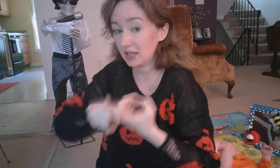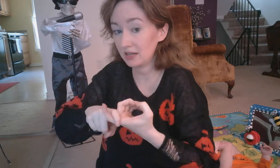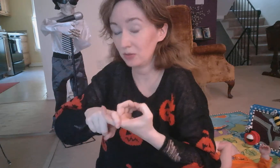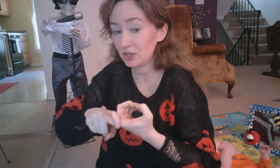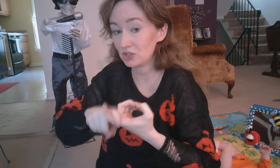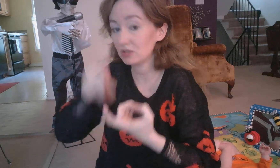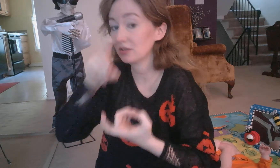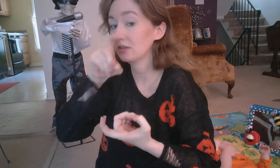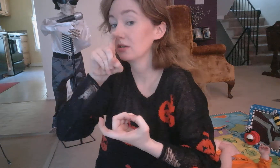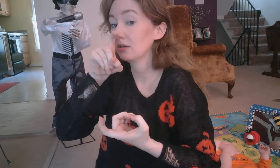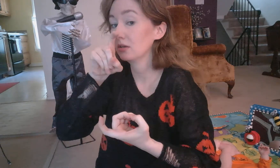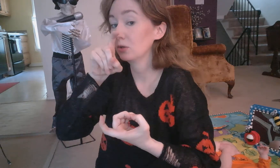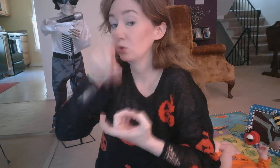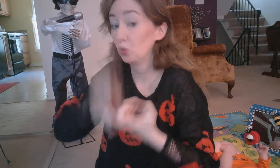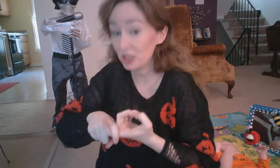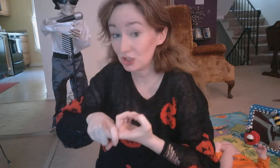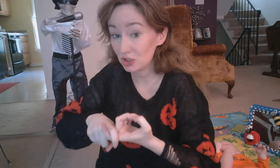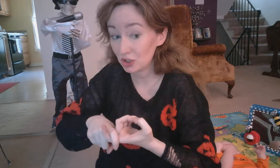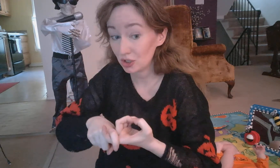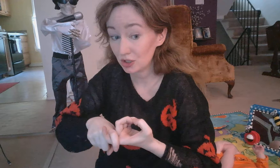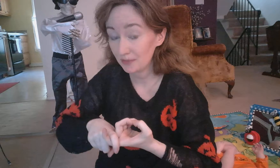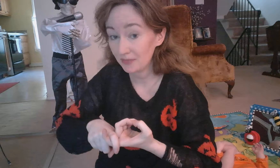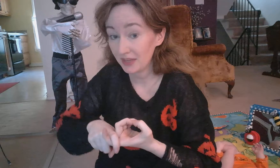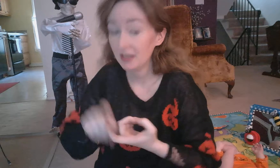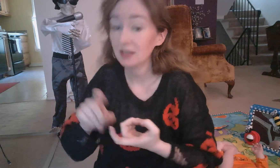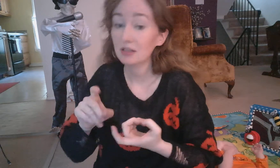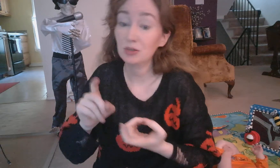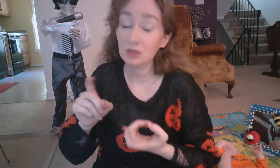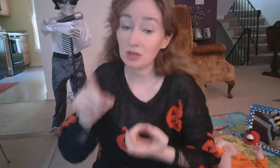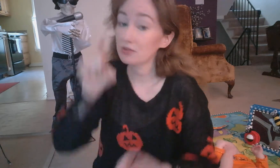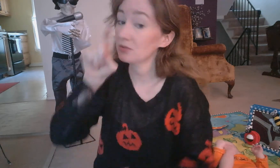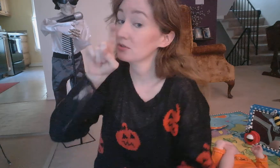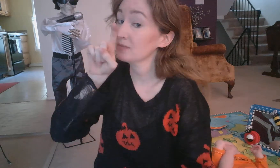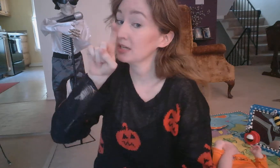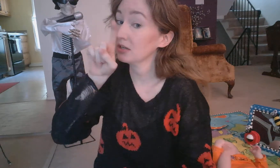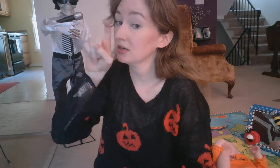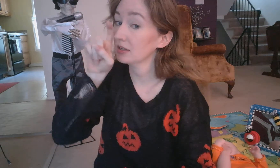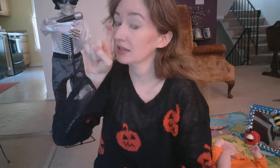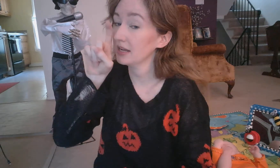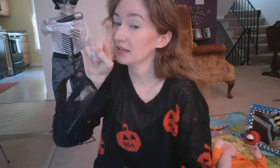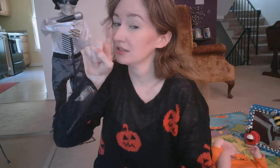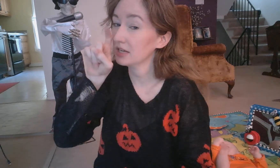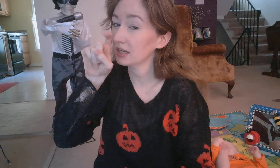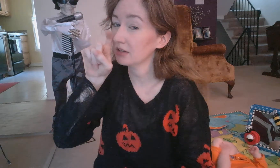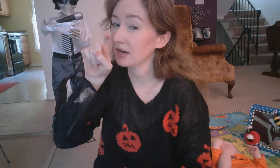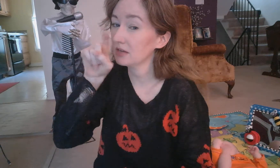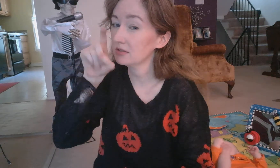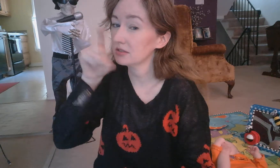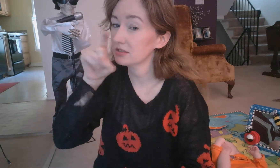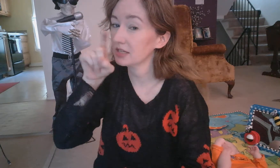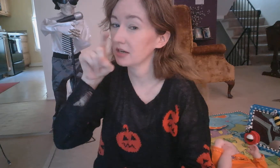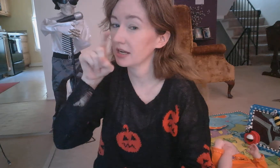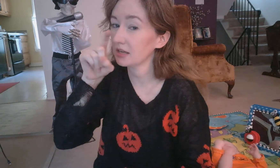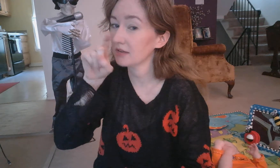that. Witch. Witch. You can also just make a hook and shake it around, shake your hand